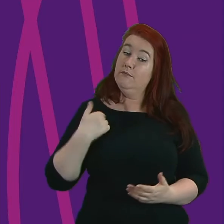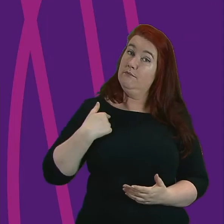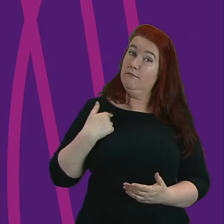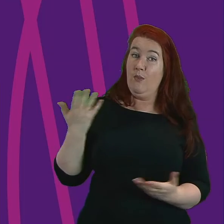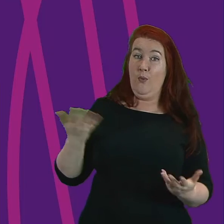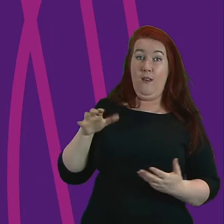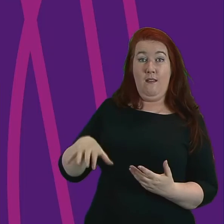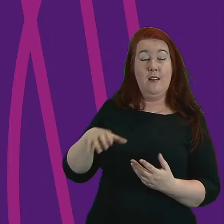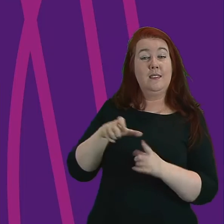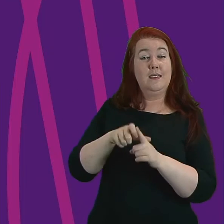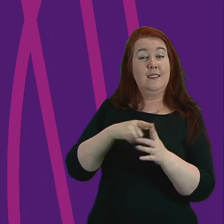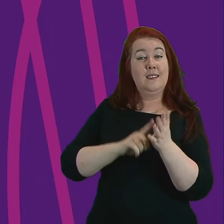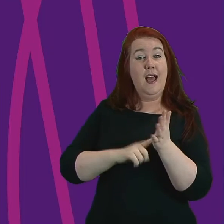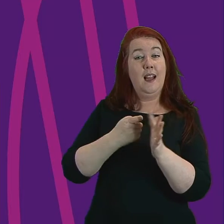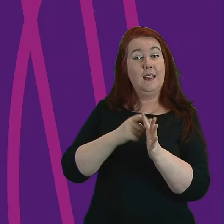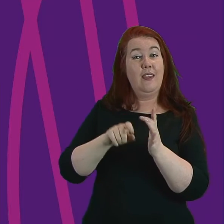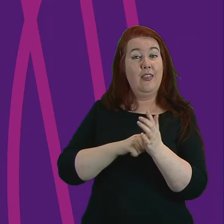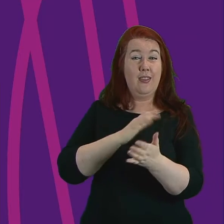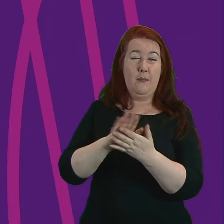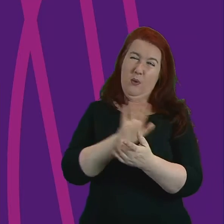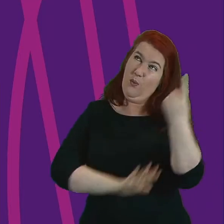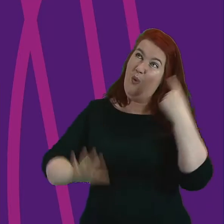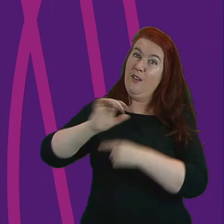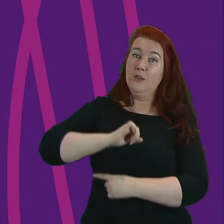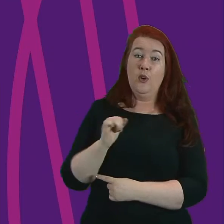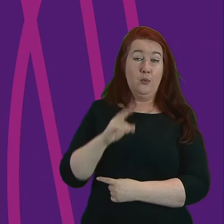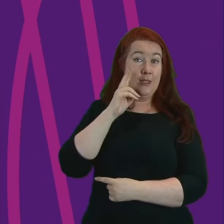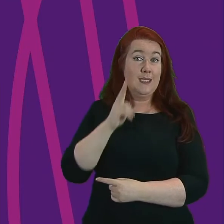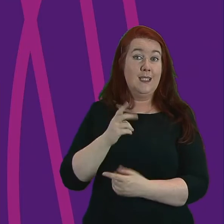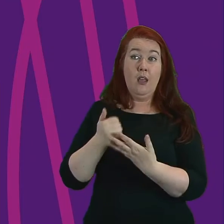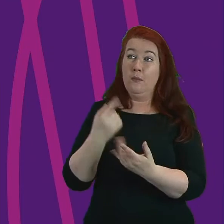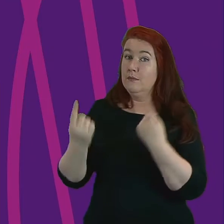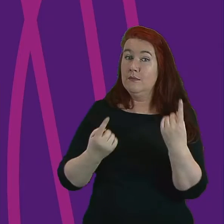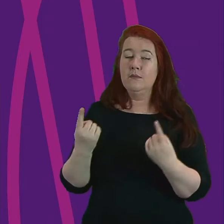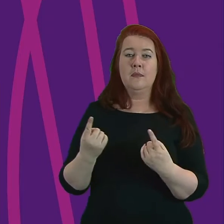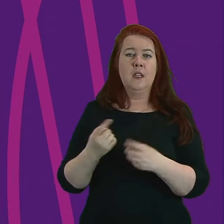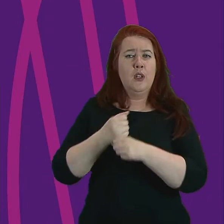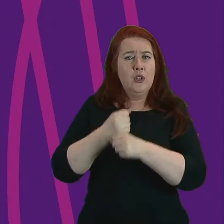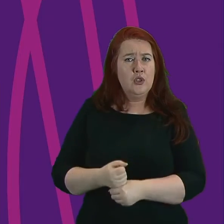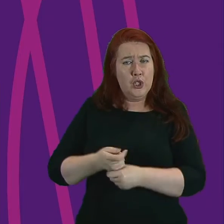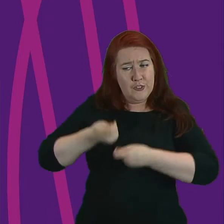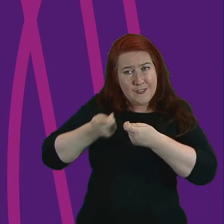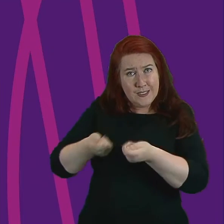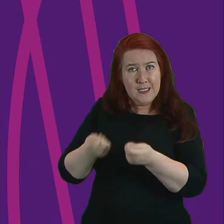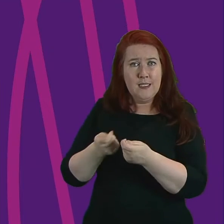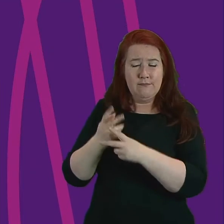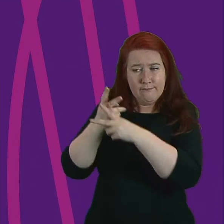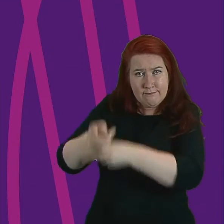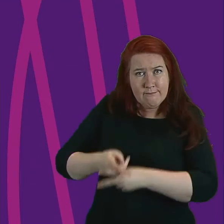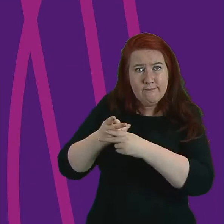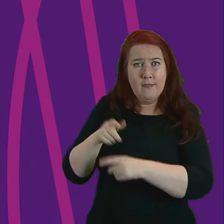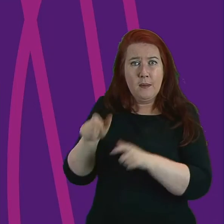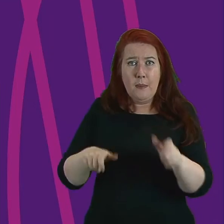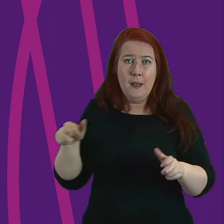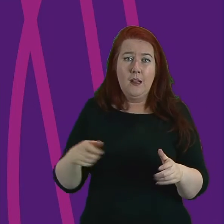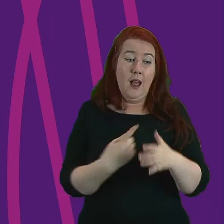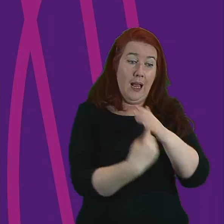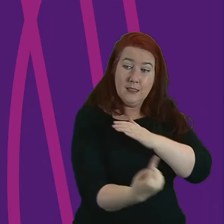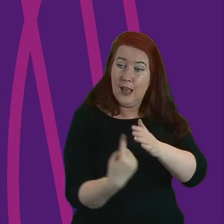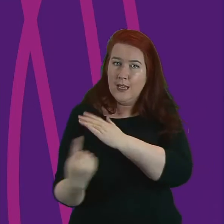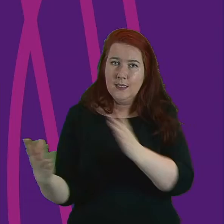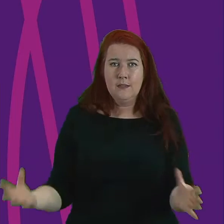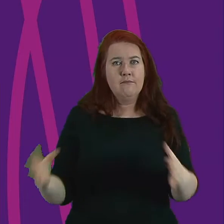and across Scotland, we are seeing, with the help of others, the church feed and care for those in need, connect the isolated, and